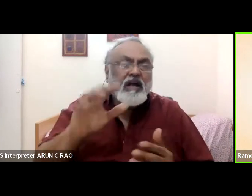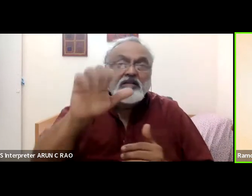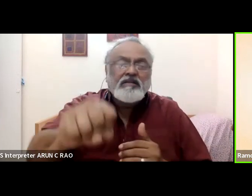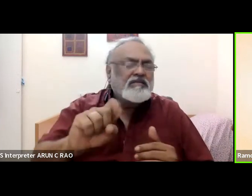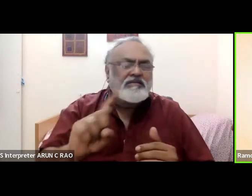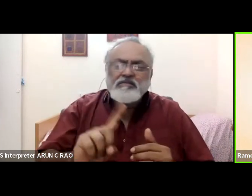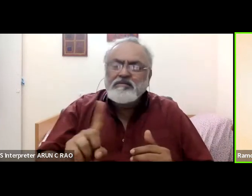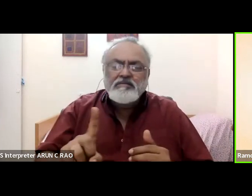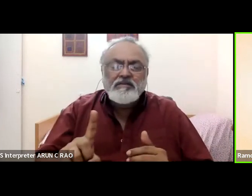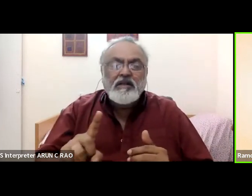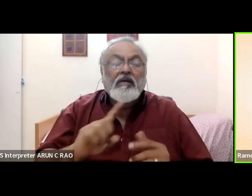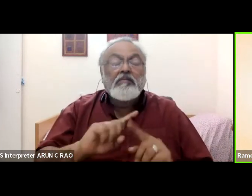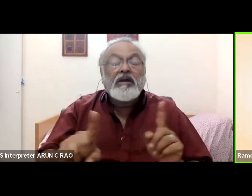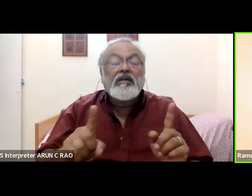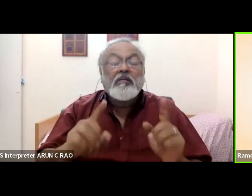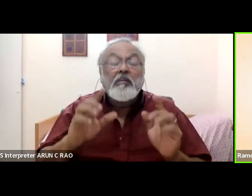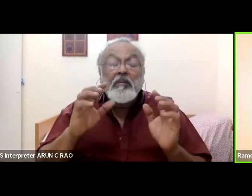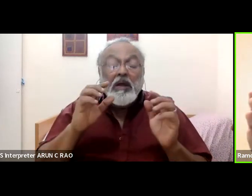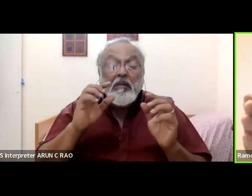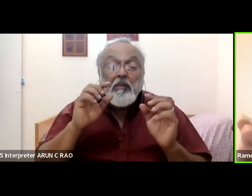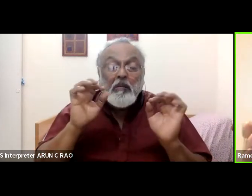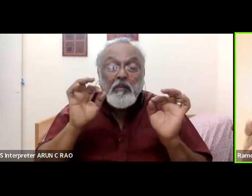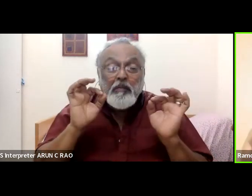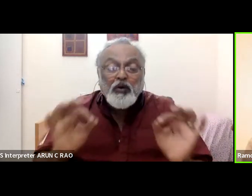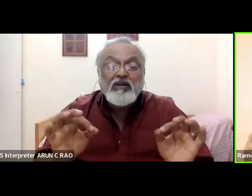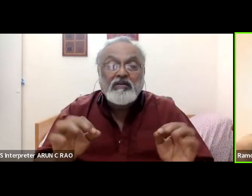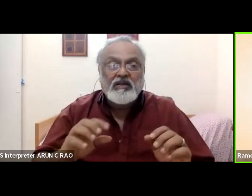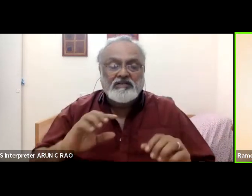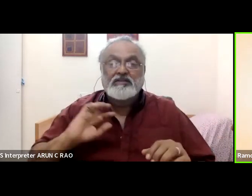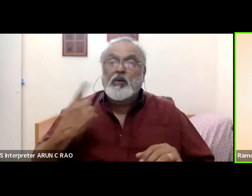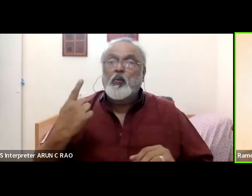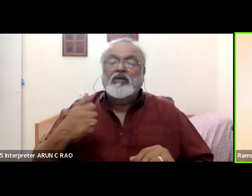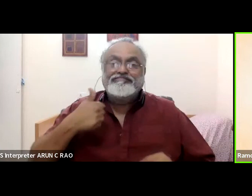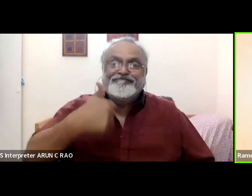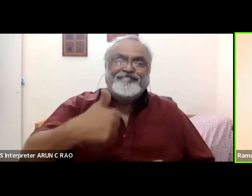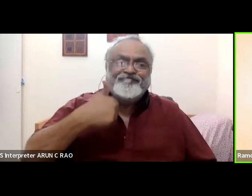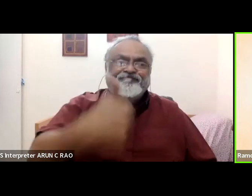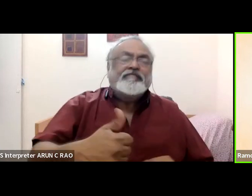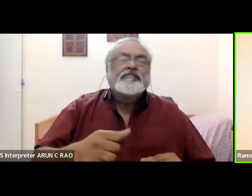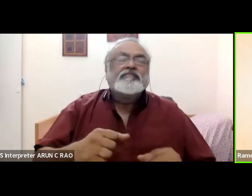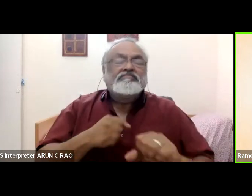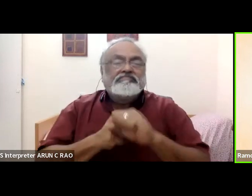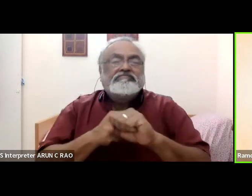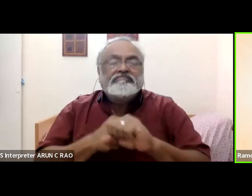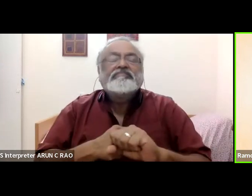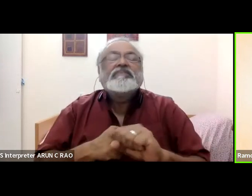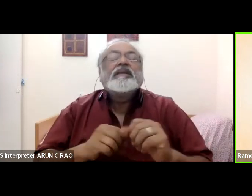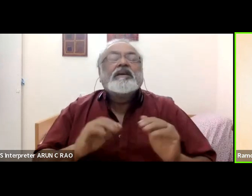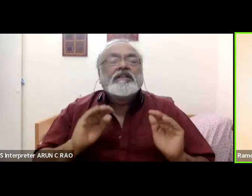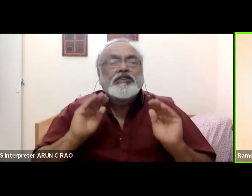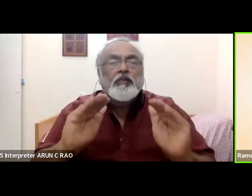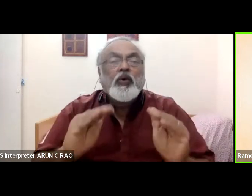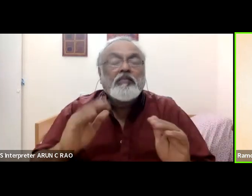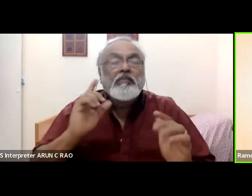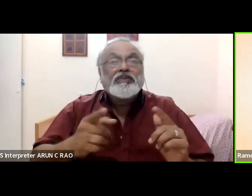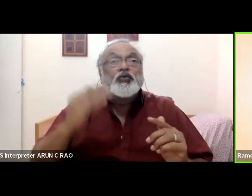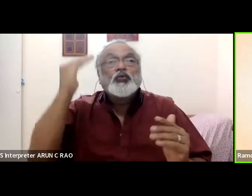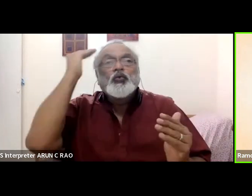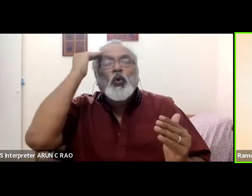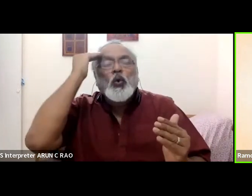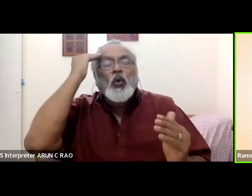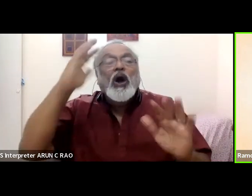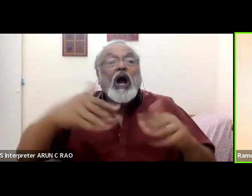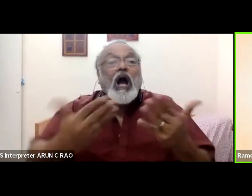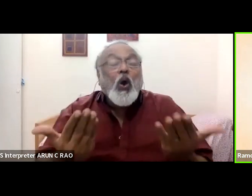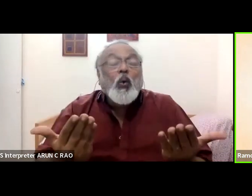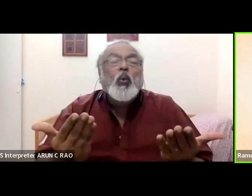about ensuring that there are champions and there is a know-how of what needs to be done. Wherever ADB has